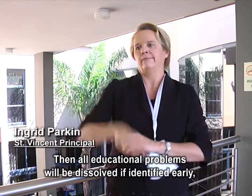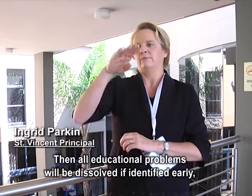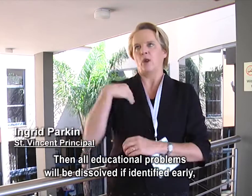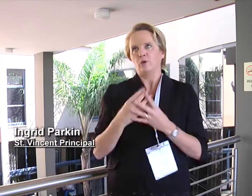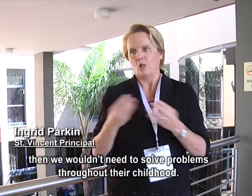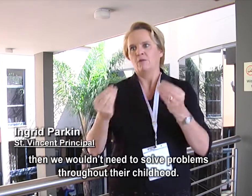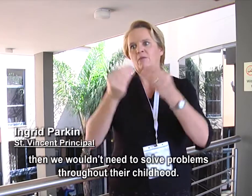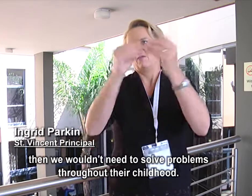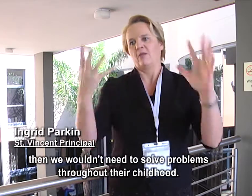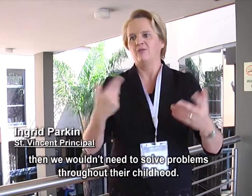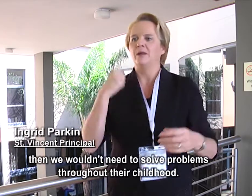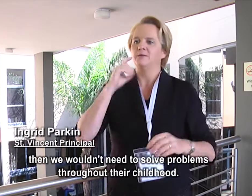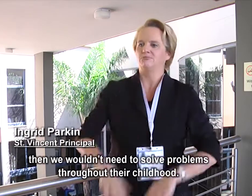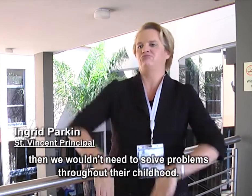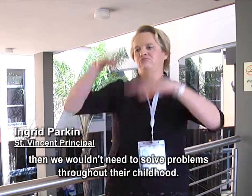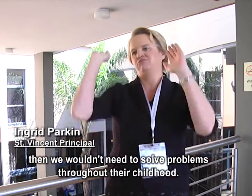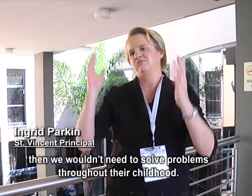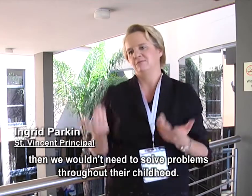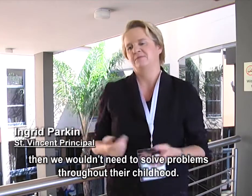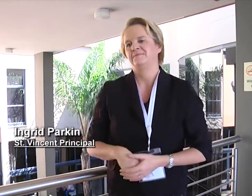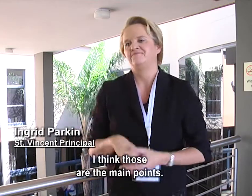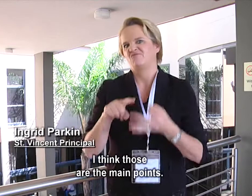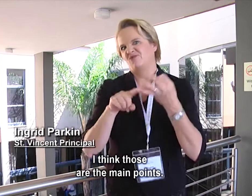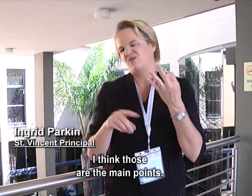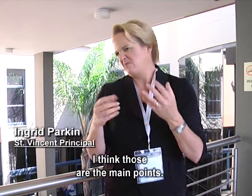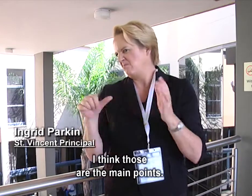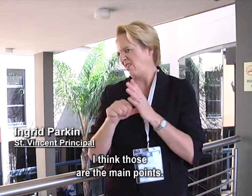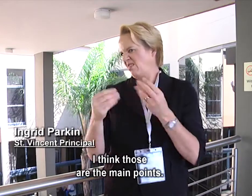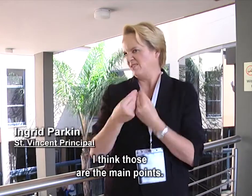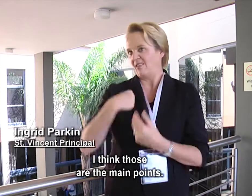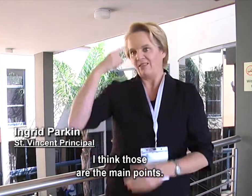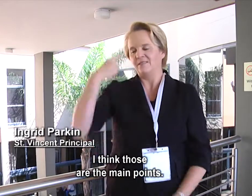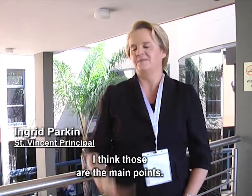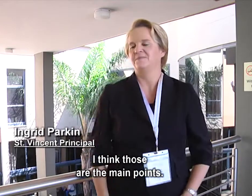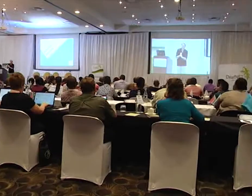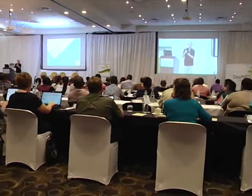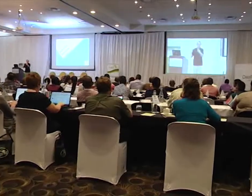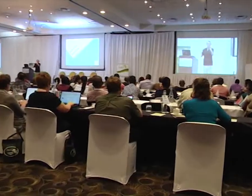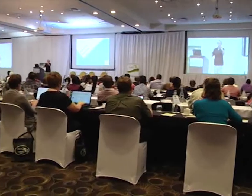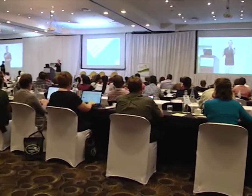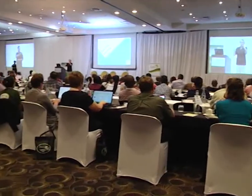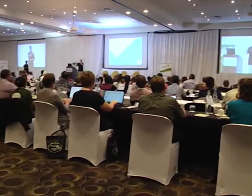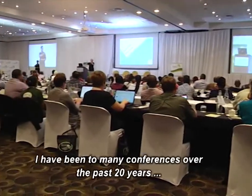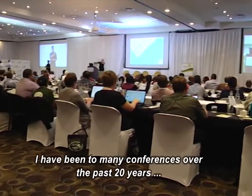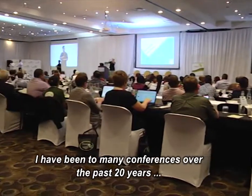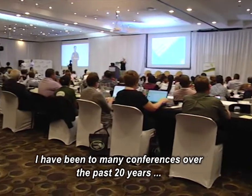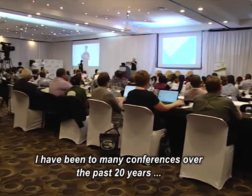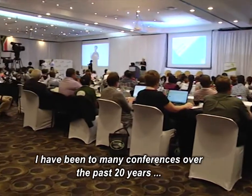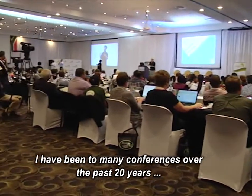if identified early. Then we wouldn't need to solve problems later on in childhood. I think those are the main points. I've